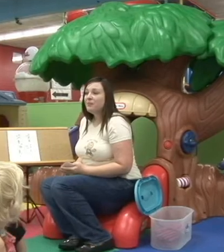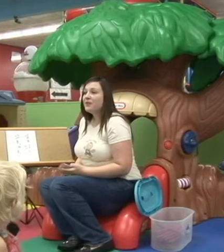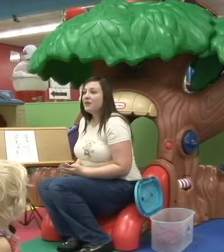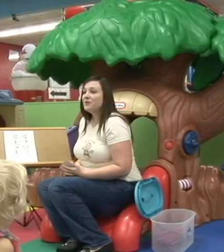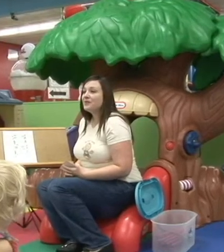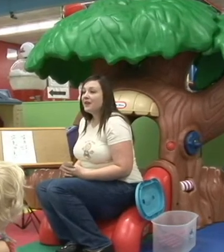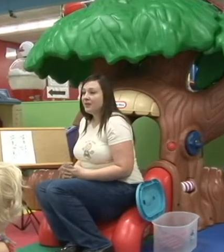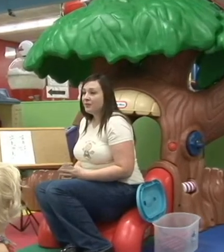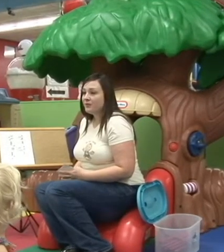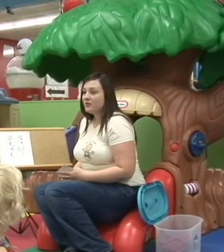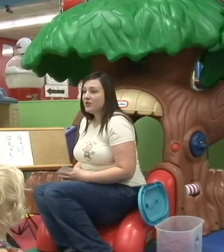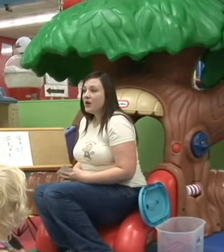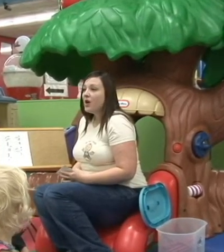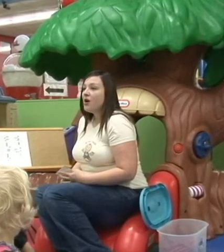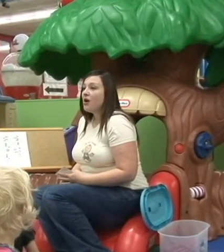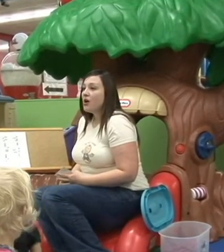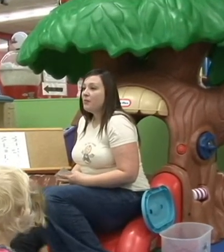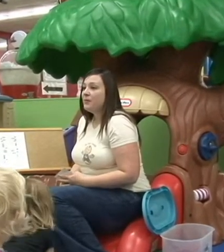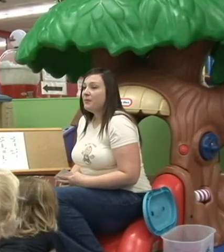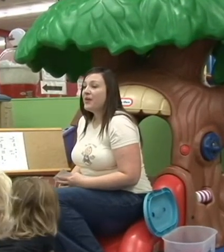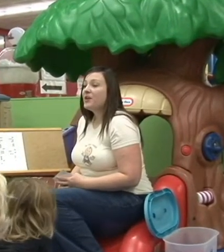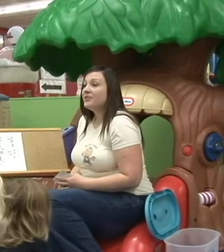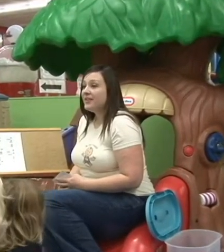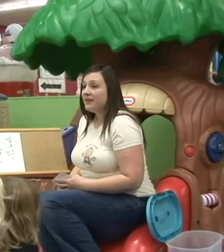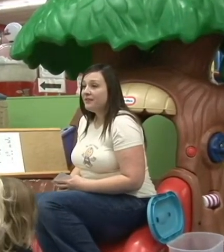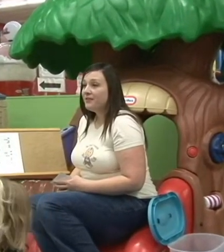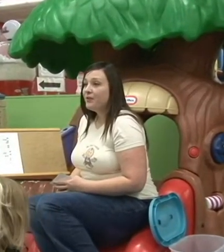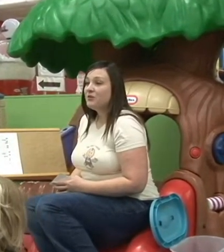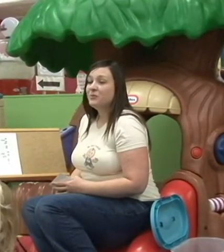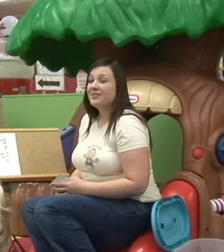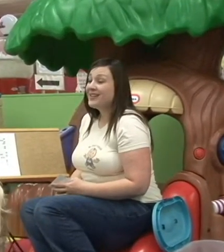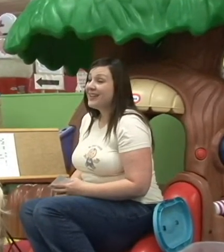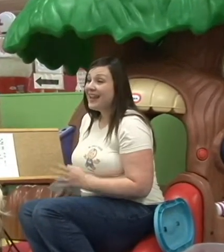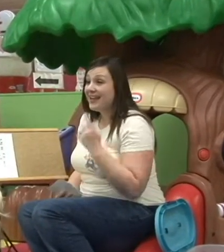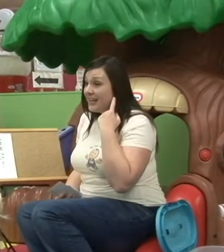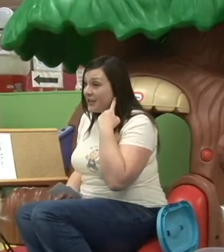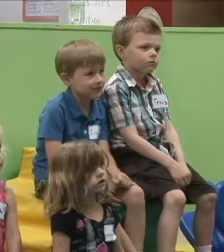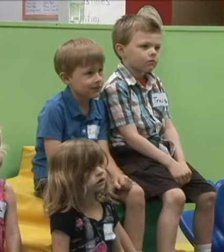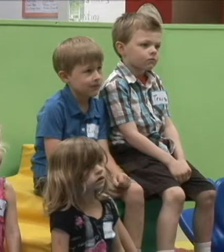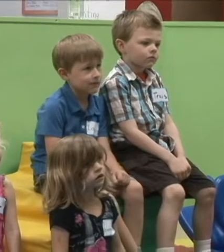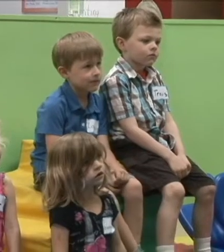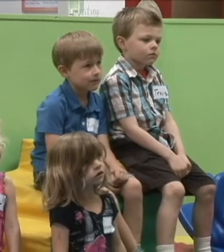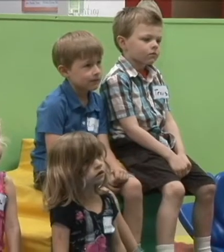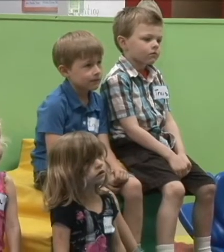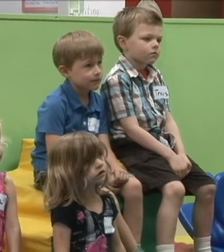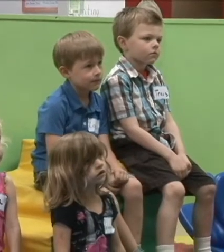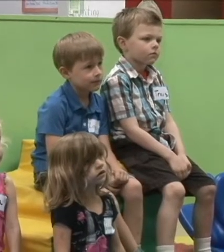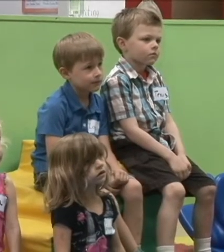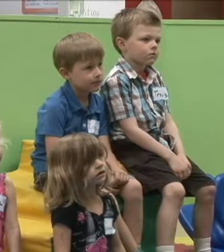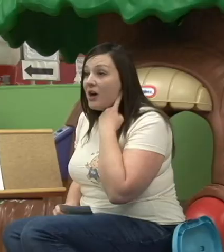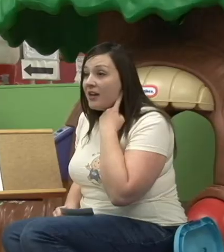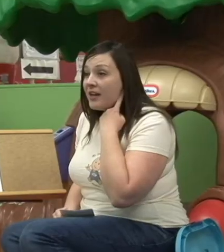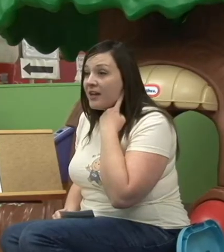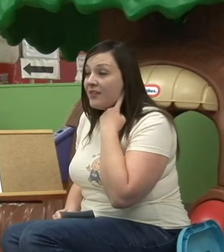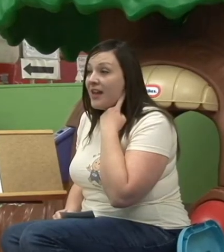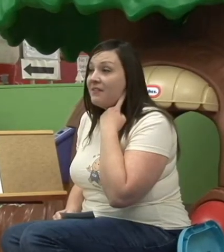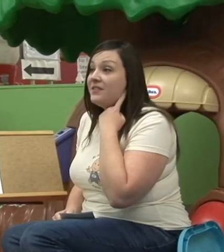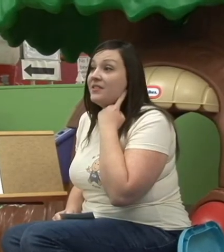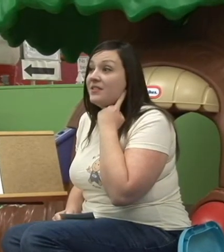the people that use sign language are people that are deaf, which means they can't hear. So if they can't hear you talking, they have to